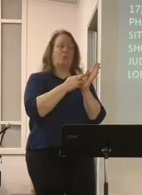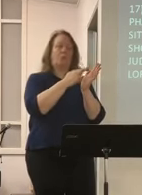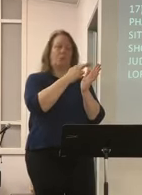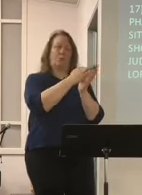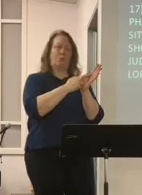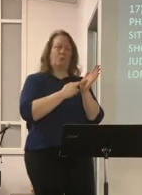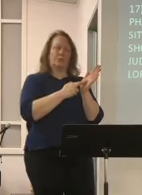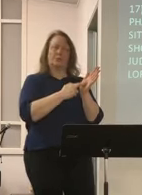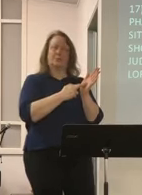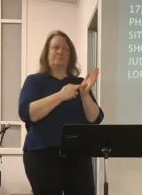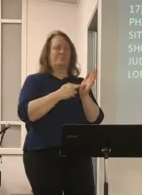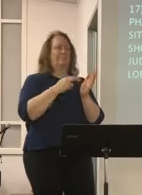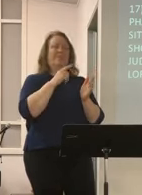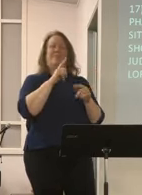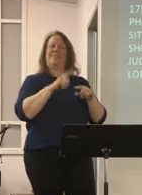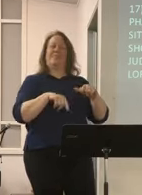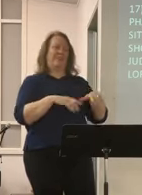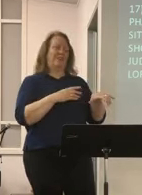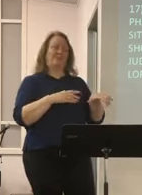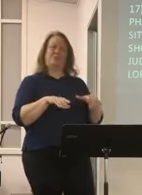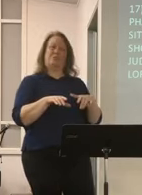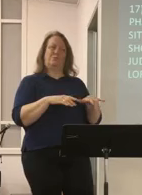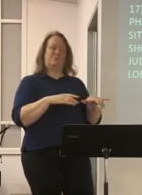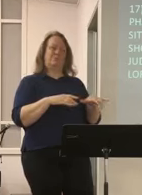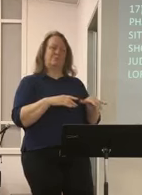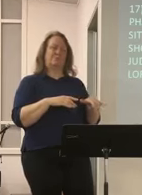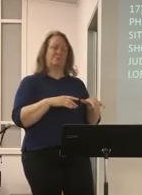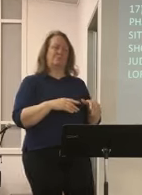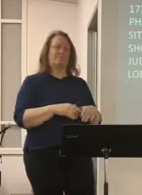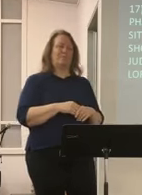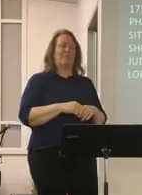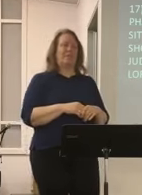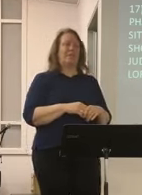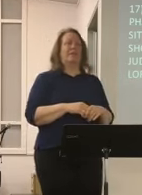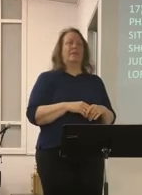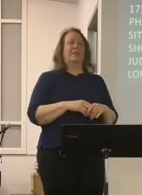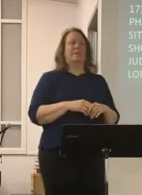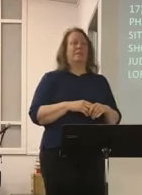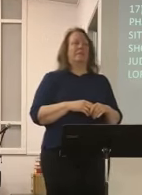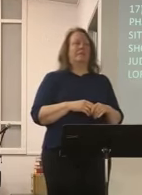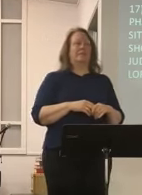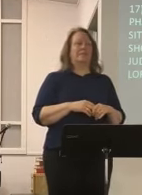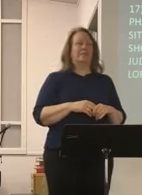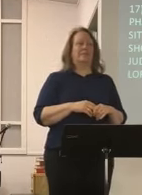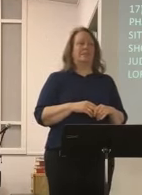rules. For instance, they had